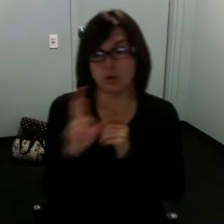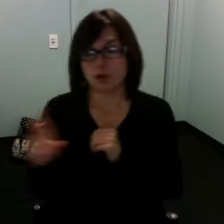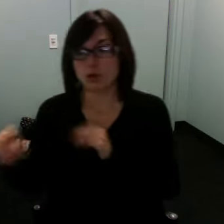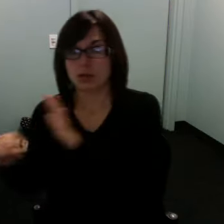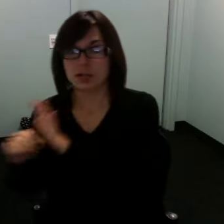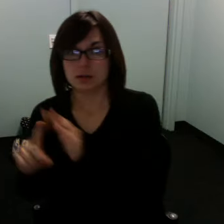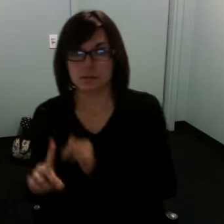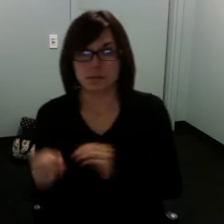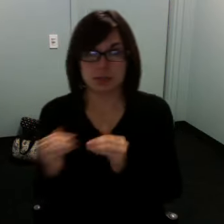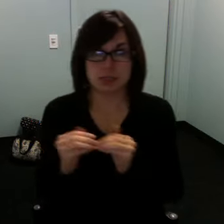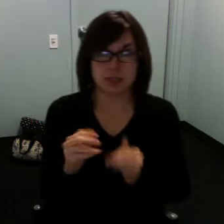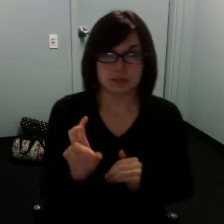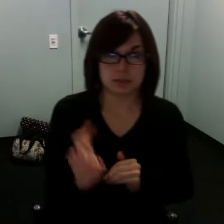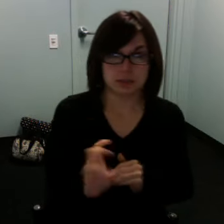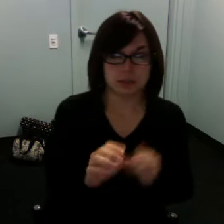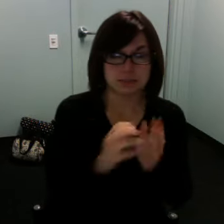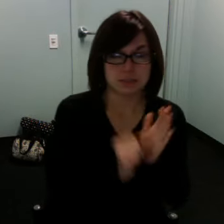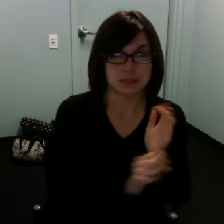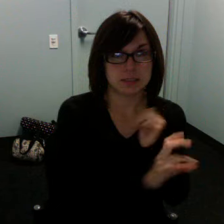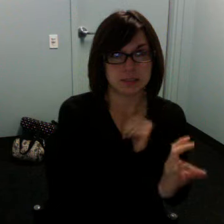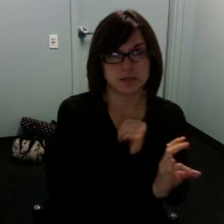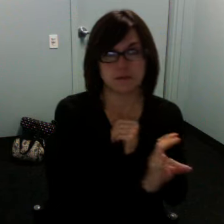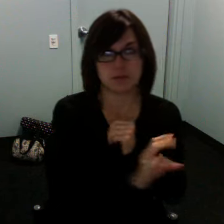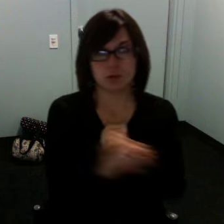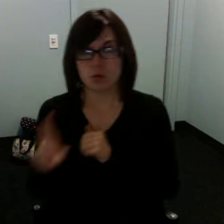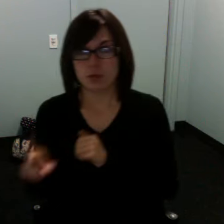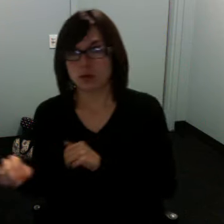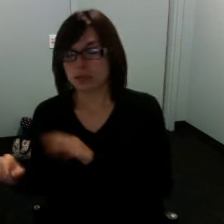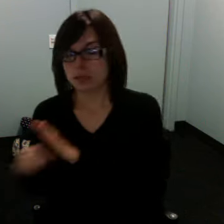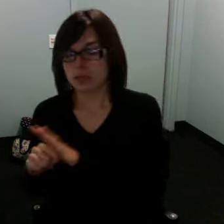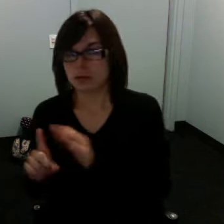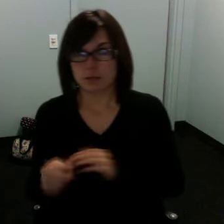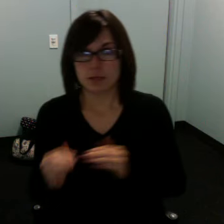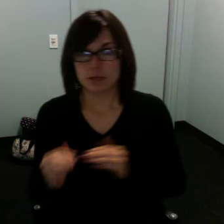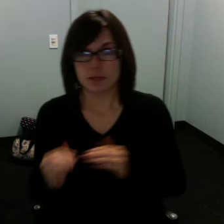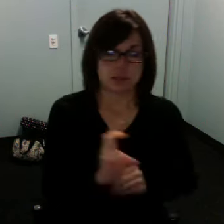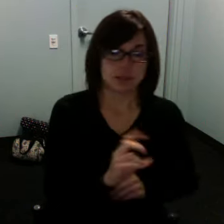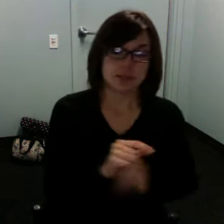equals negative 1. So, indeed, 2, negative 1 really gives the